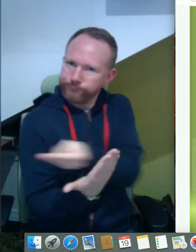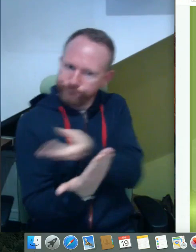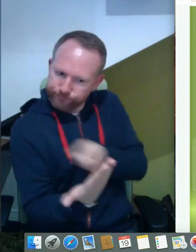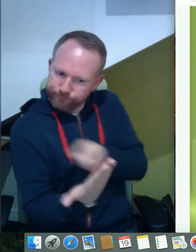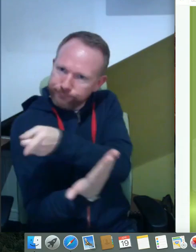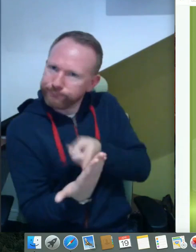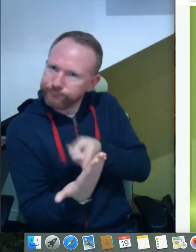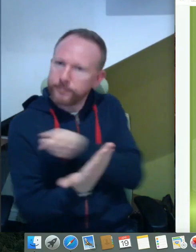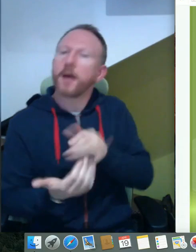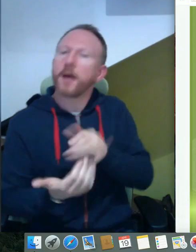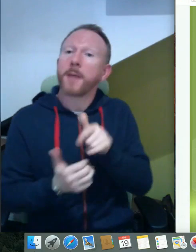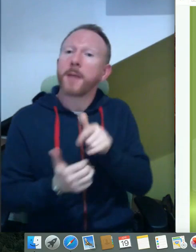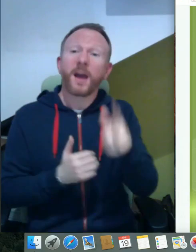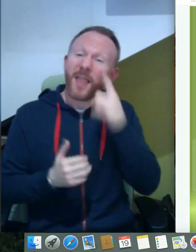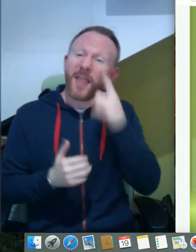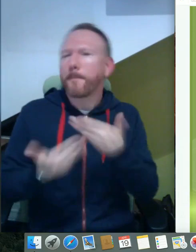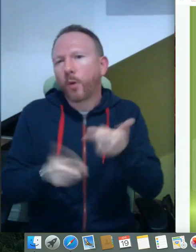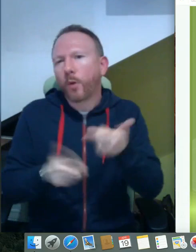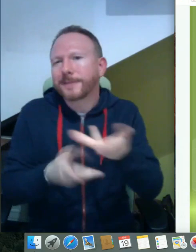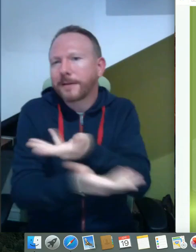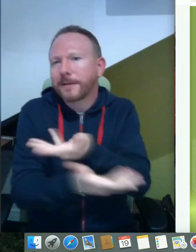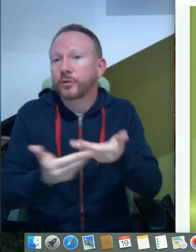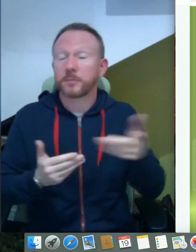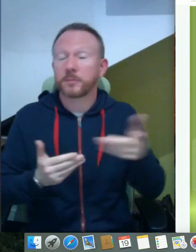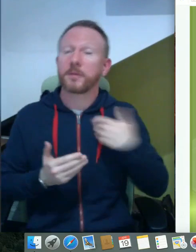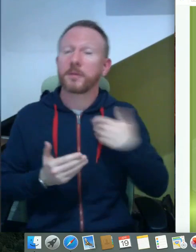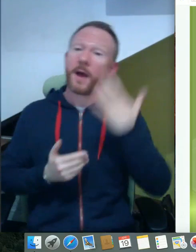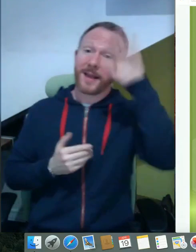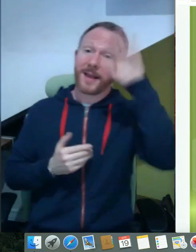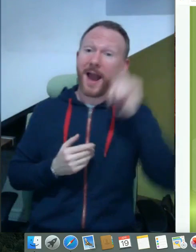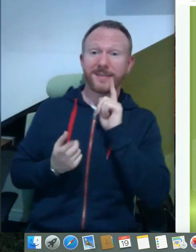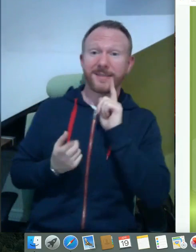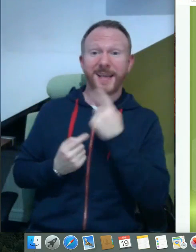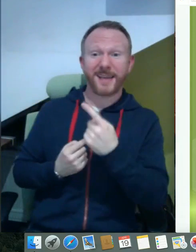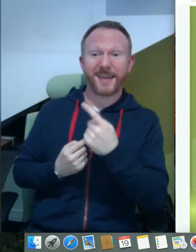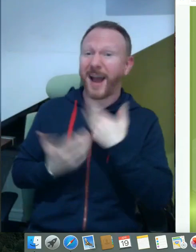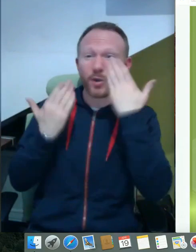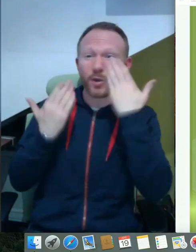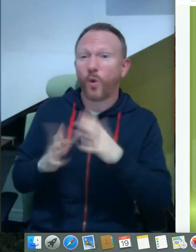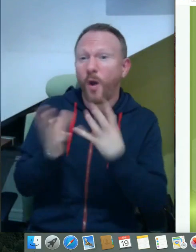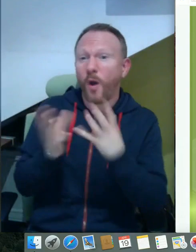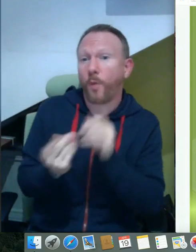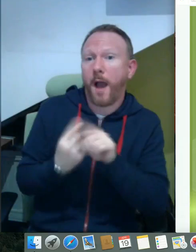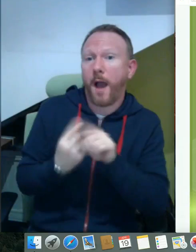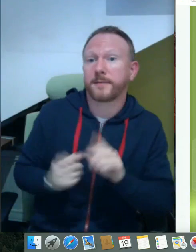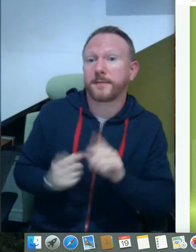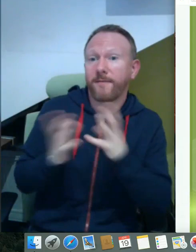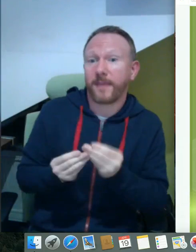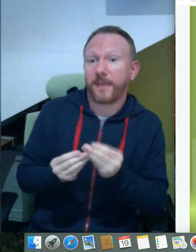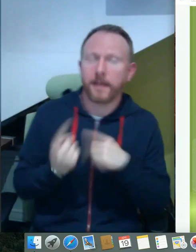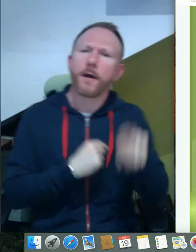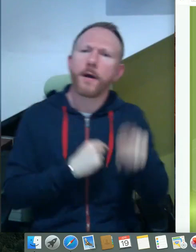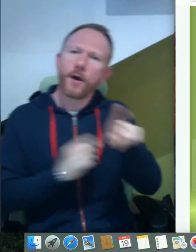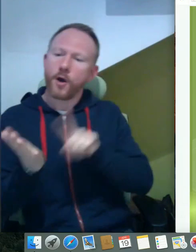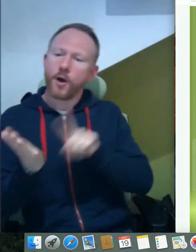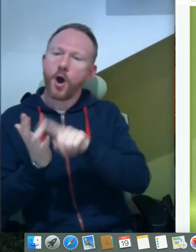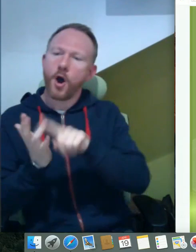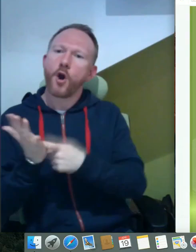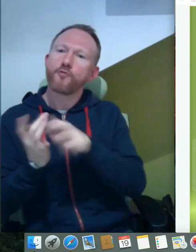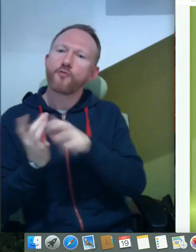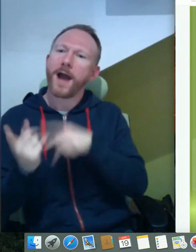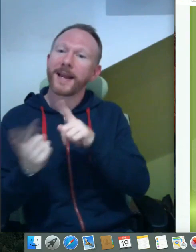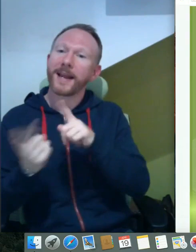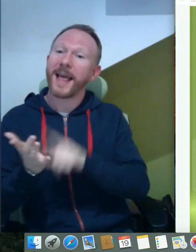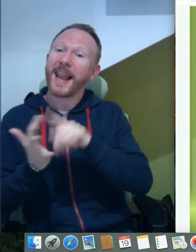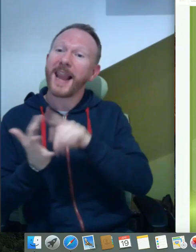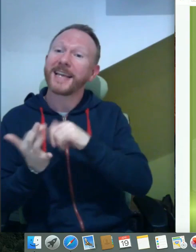answers relating to that. I don't want to skip over all the questions. So I can see Lorraine Leeson's asking about how it'd be useful to have some of